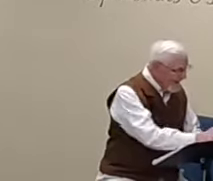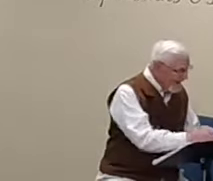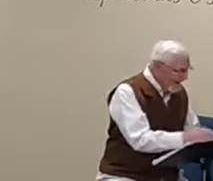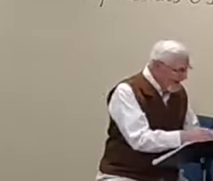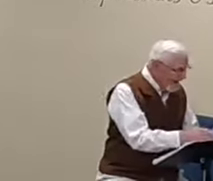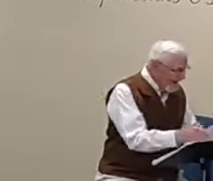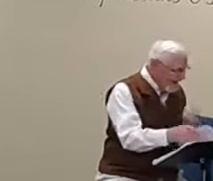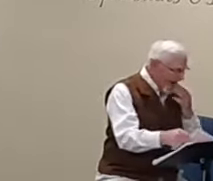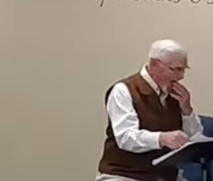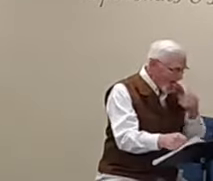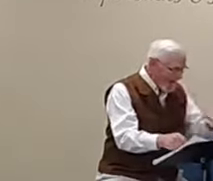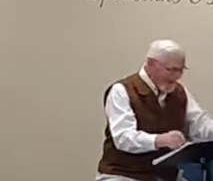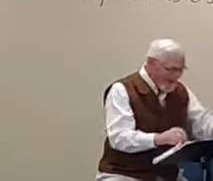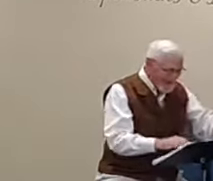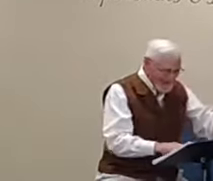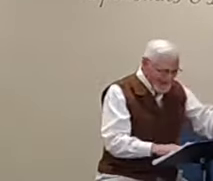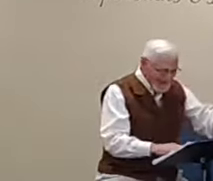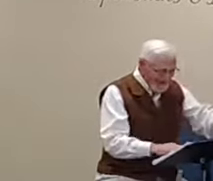the same time. 292. I like a